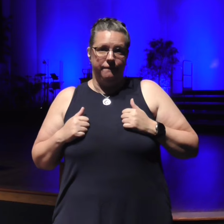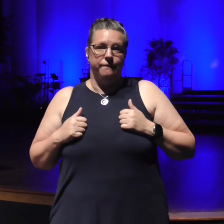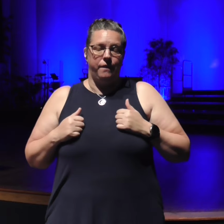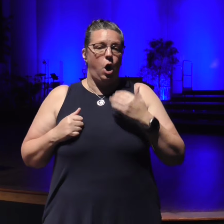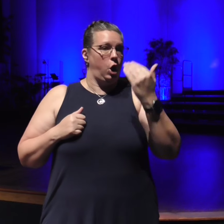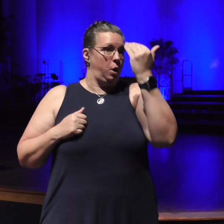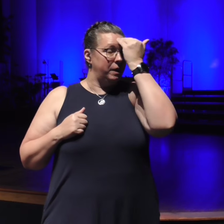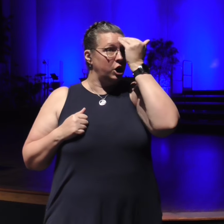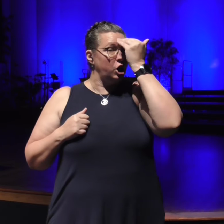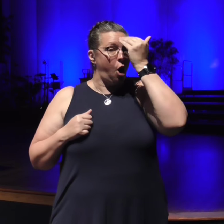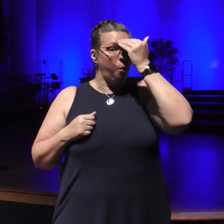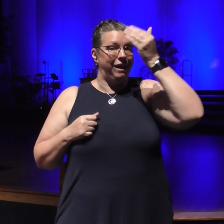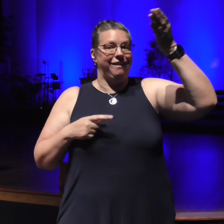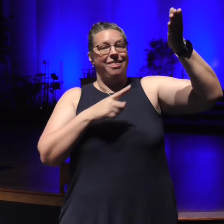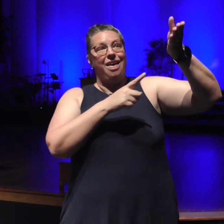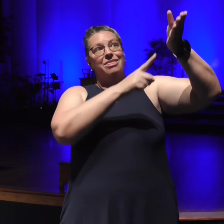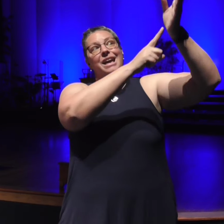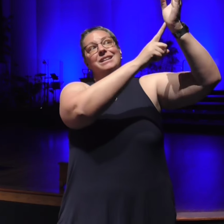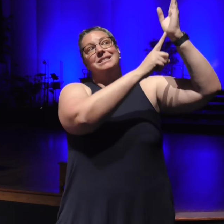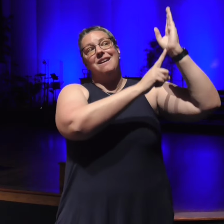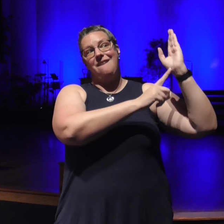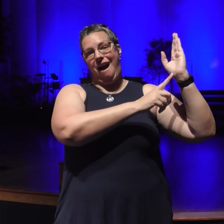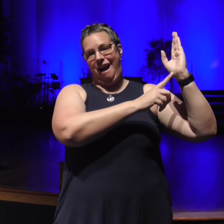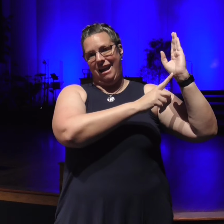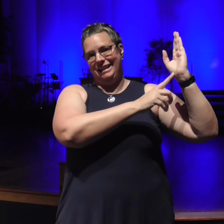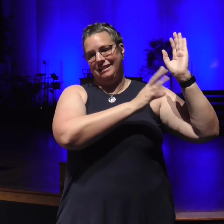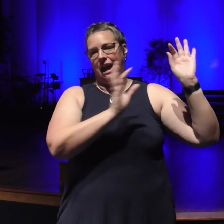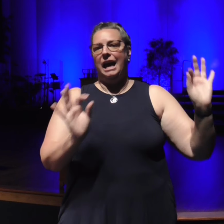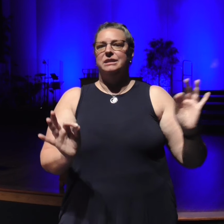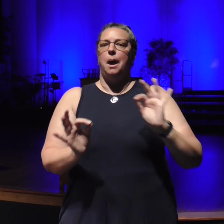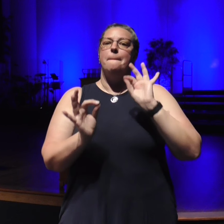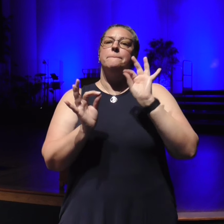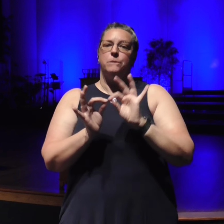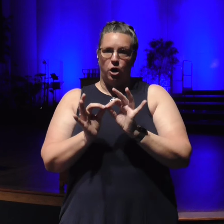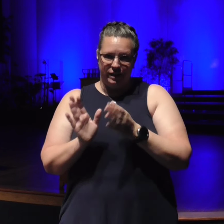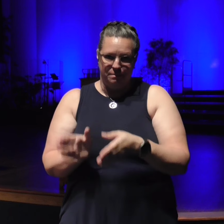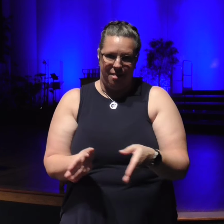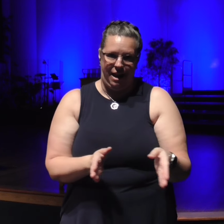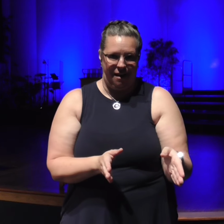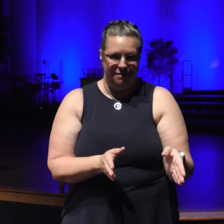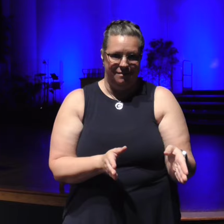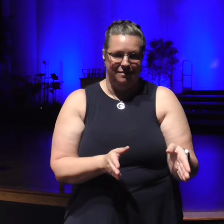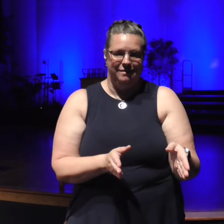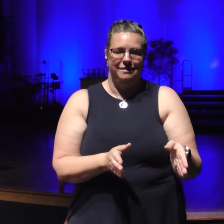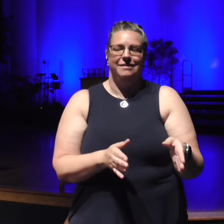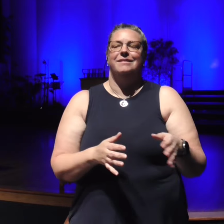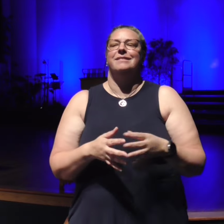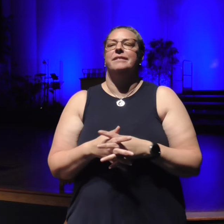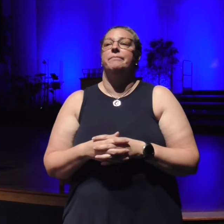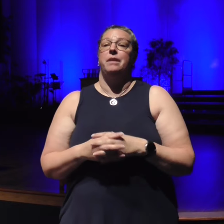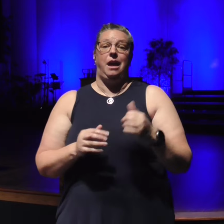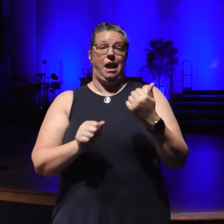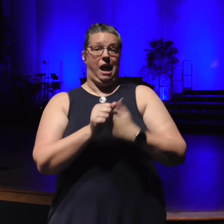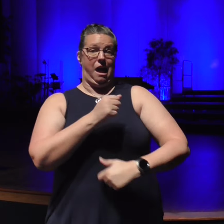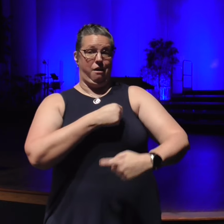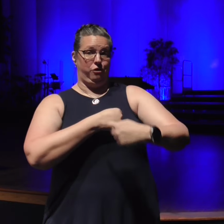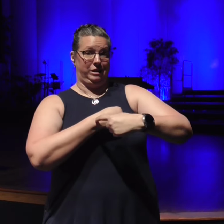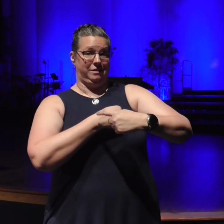knowing that the divine has a perfect plan. And each time we look at